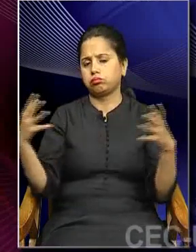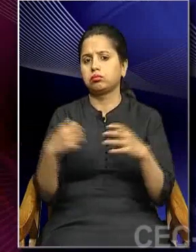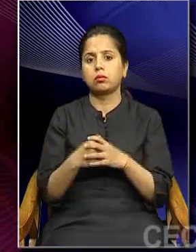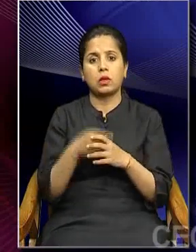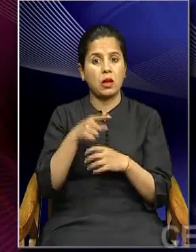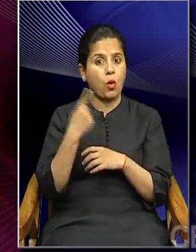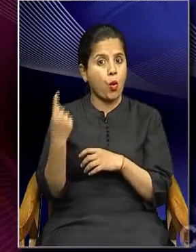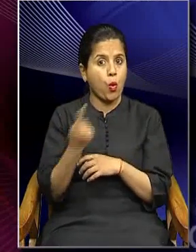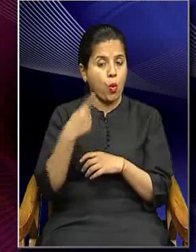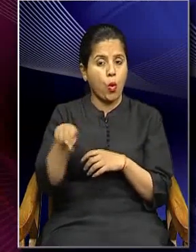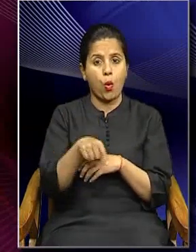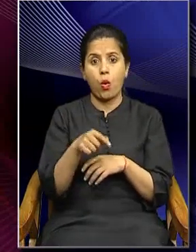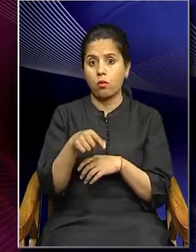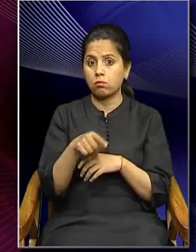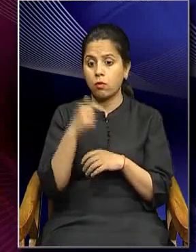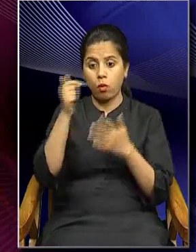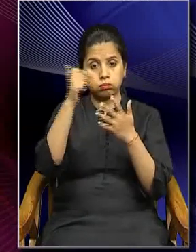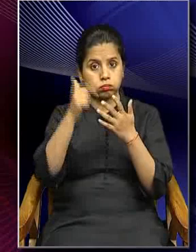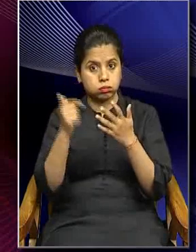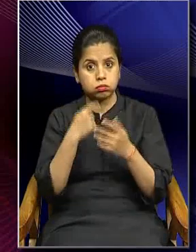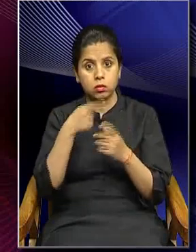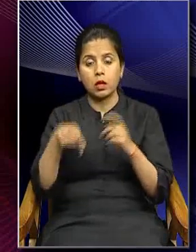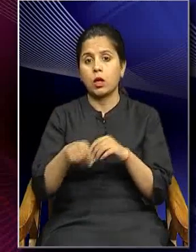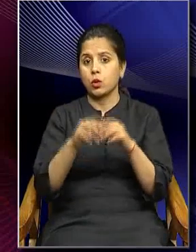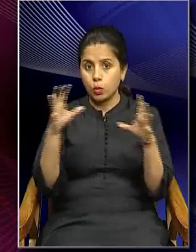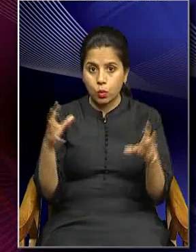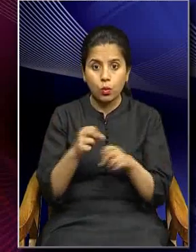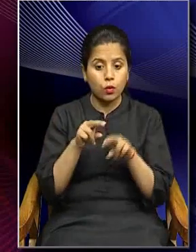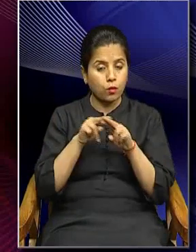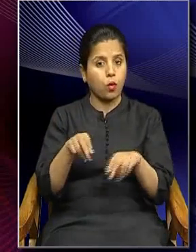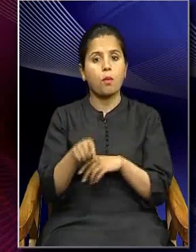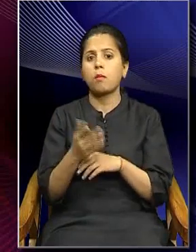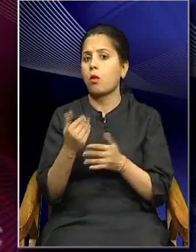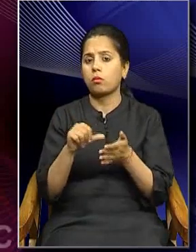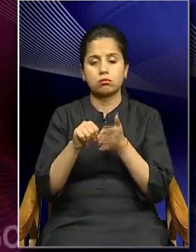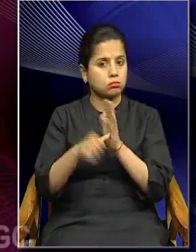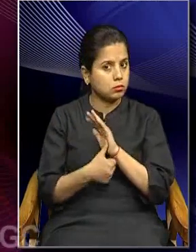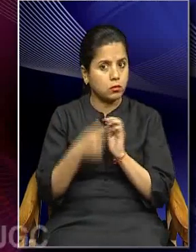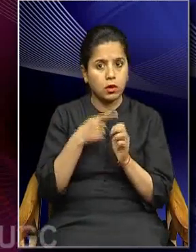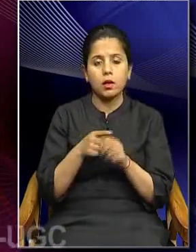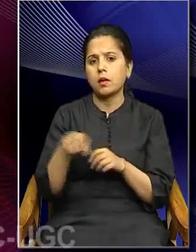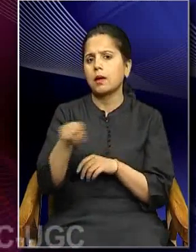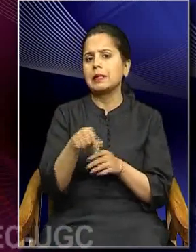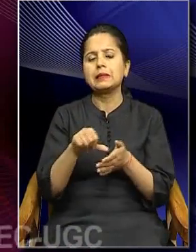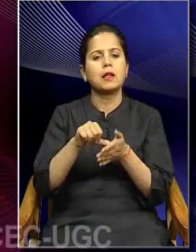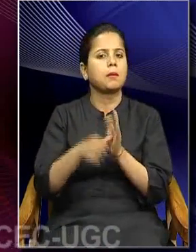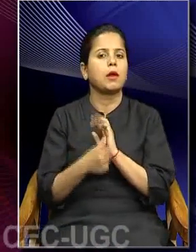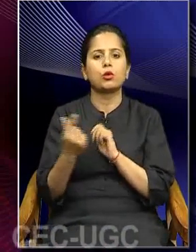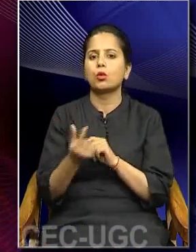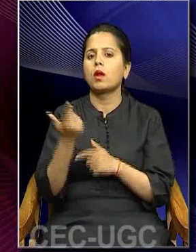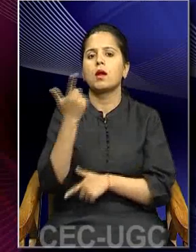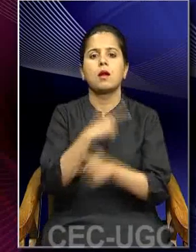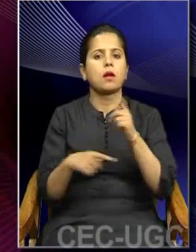not be the ordered, distinct totality that it is, and it would become impossible to use language